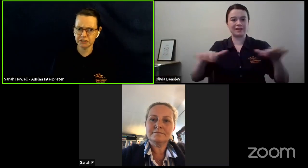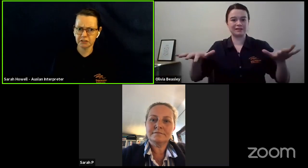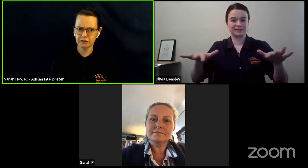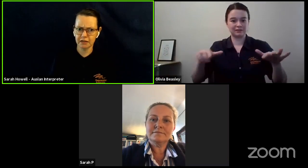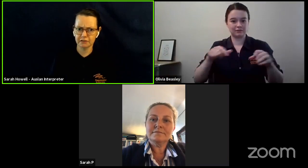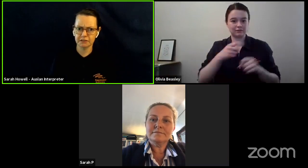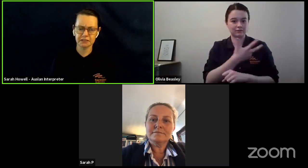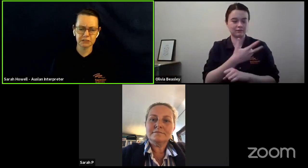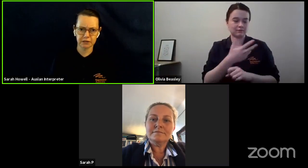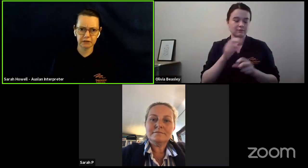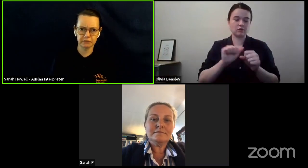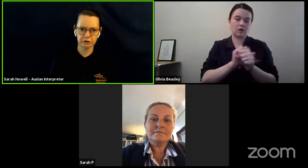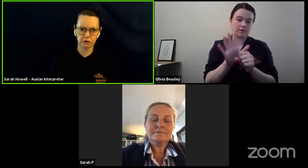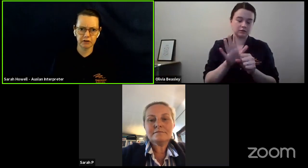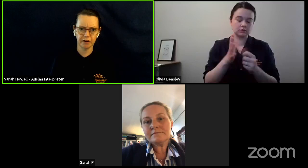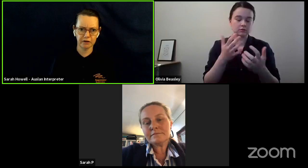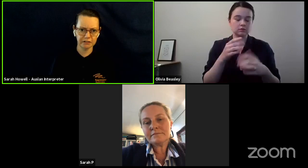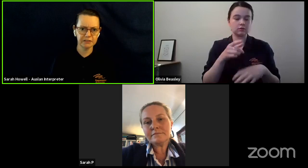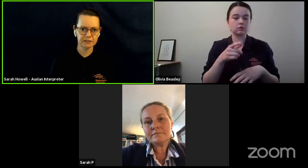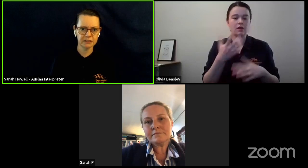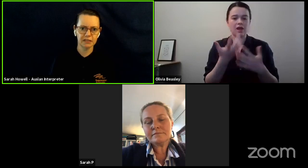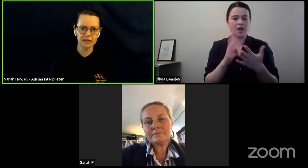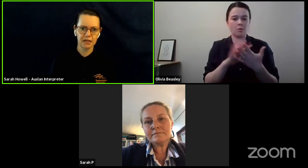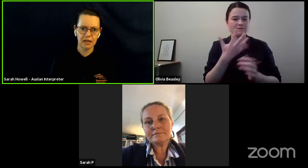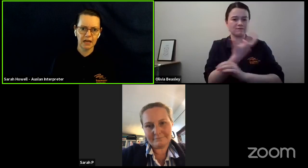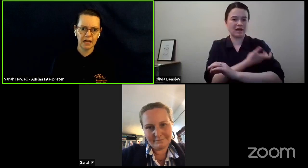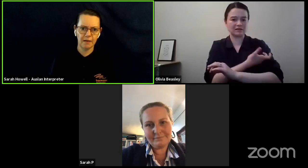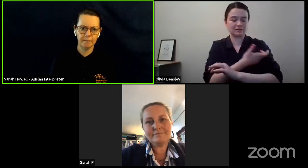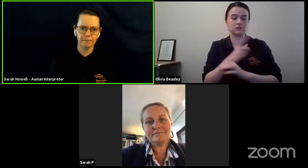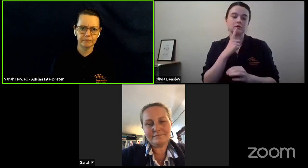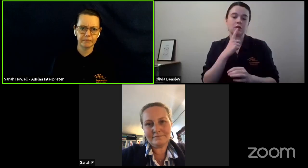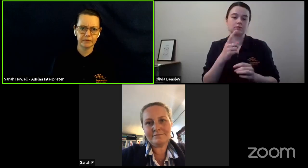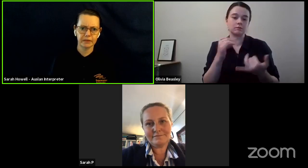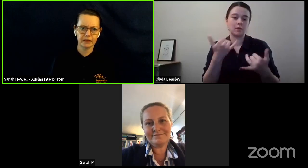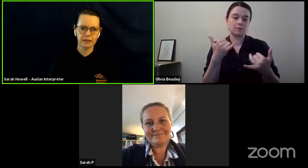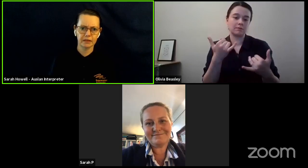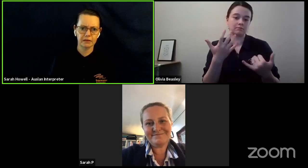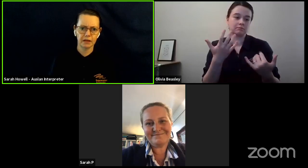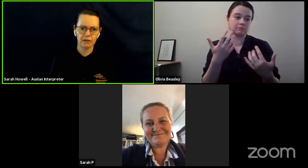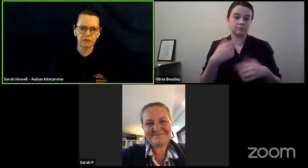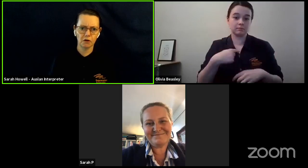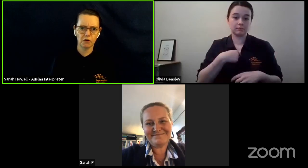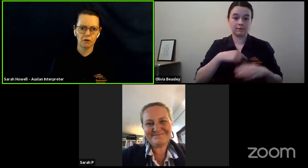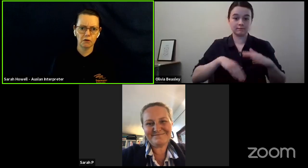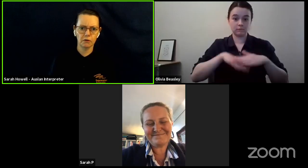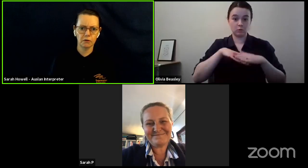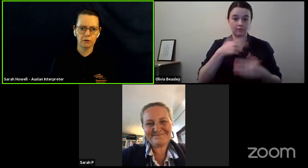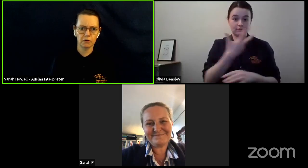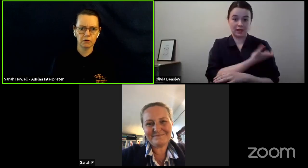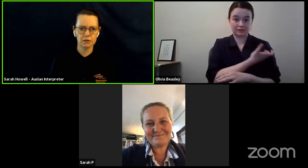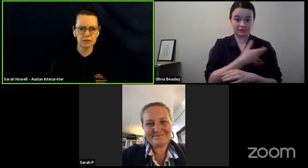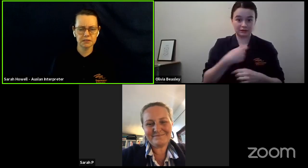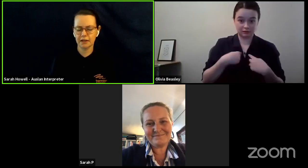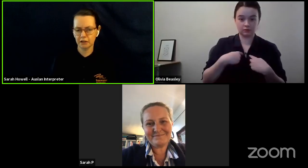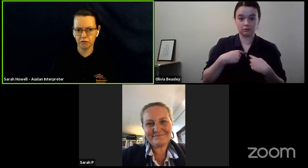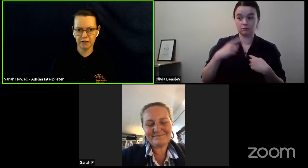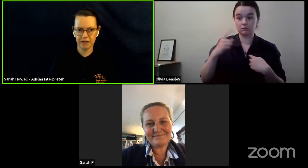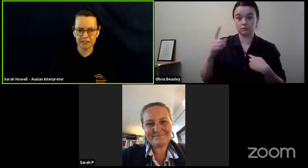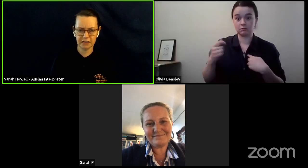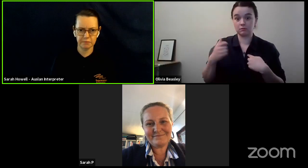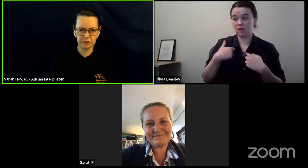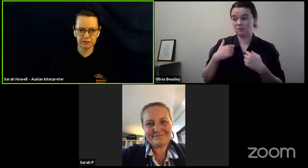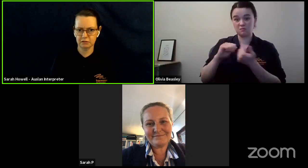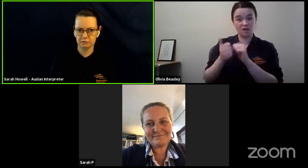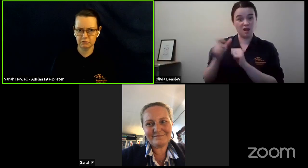I have a question around the spread of coronavirus. And so say a